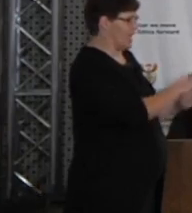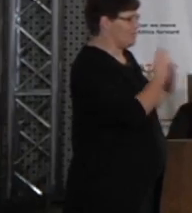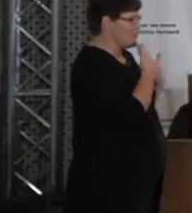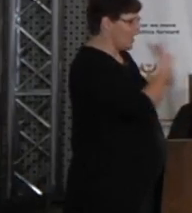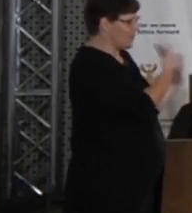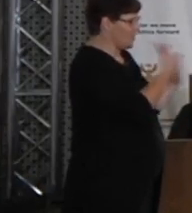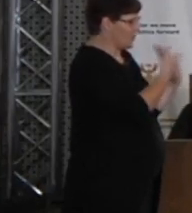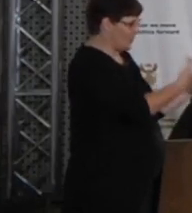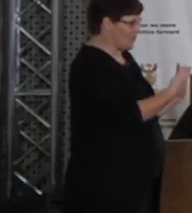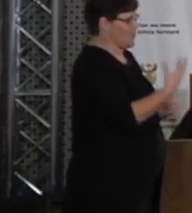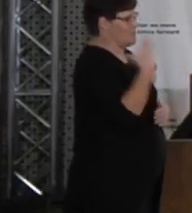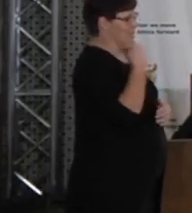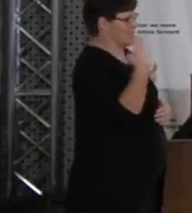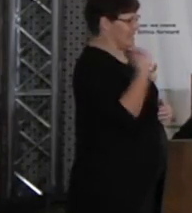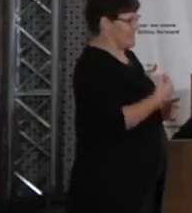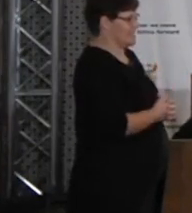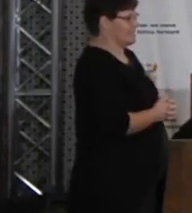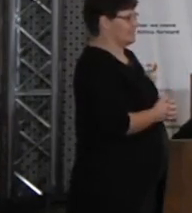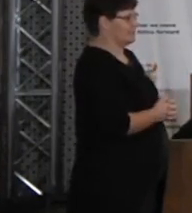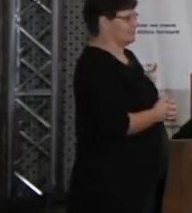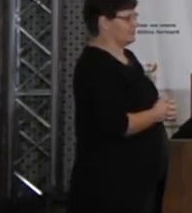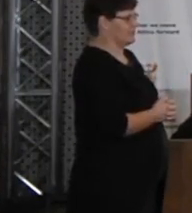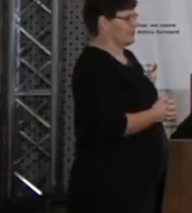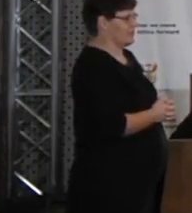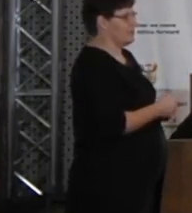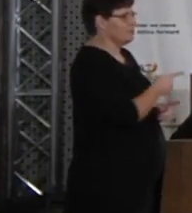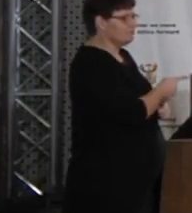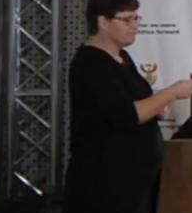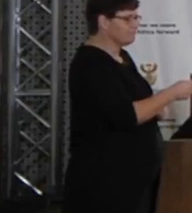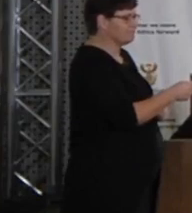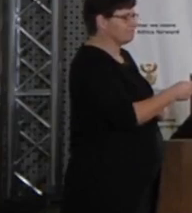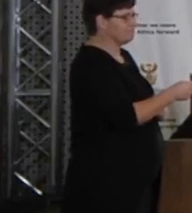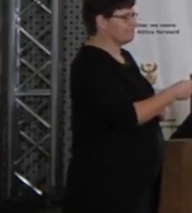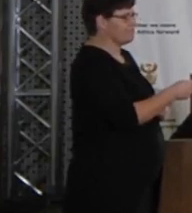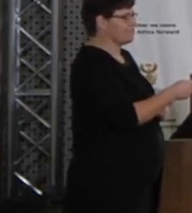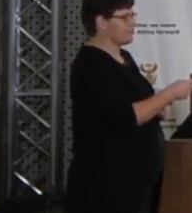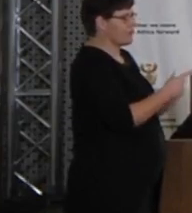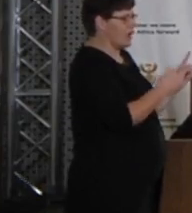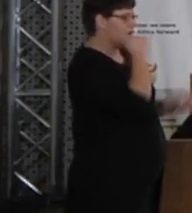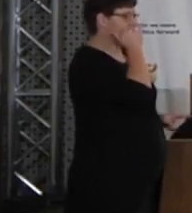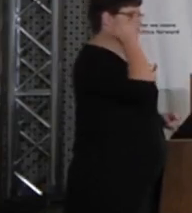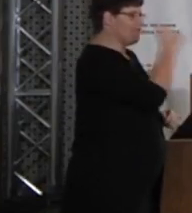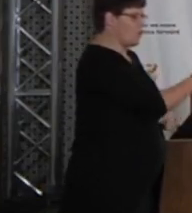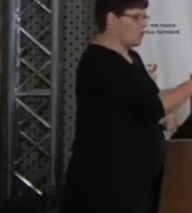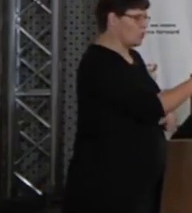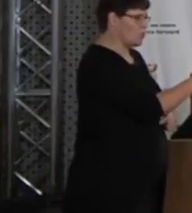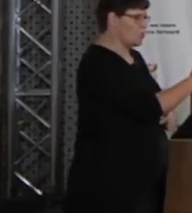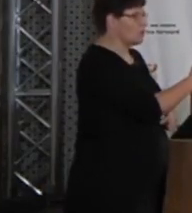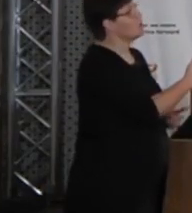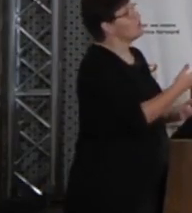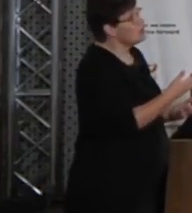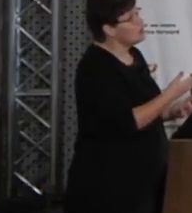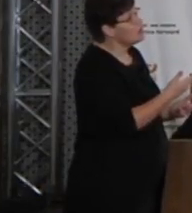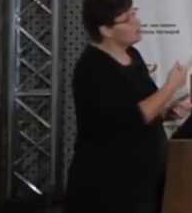Thank you very much, Minister. Again, let's take those who are calling in for